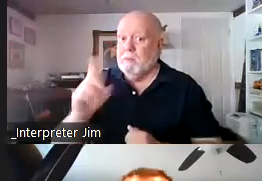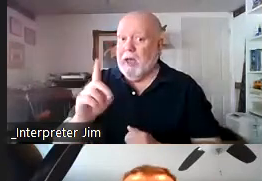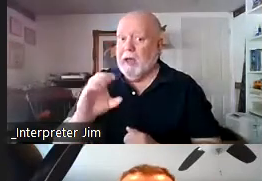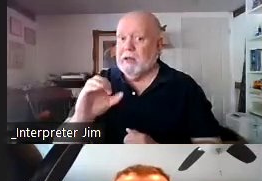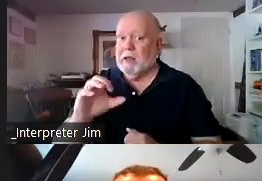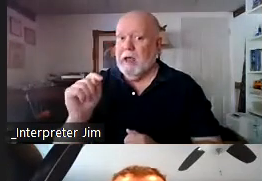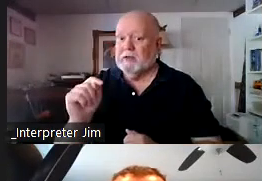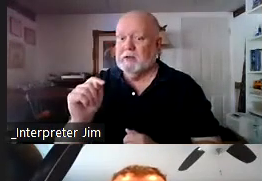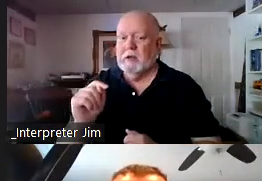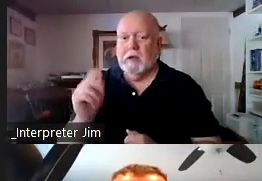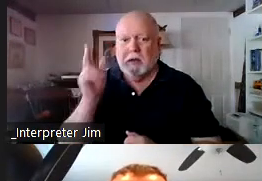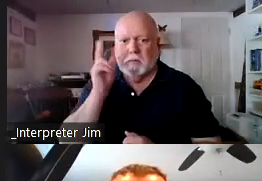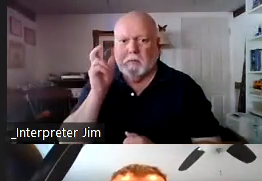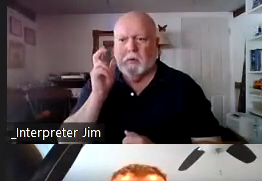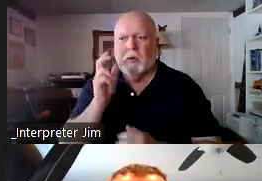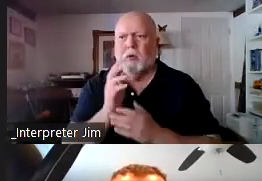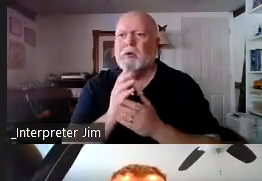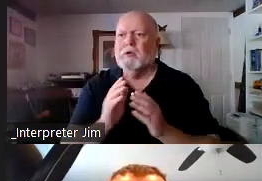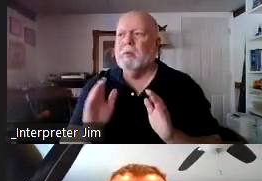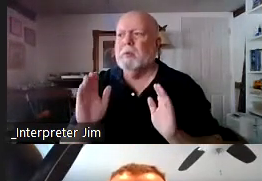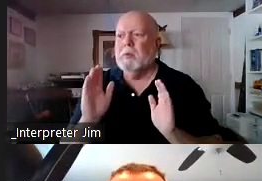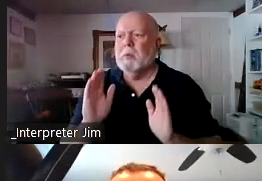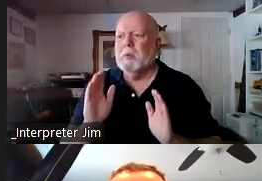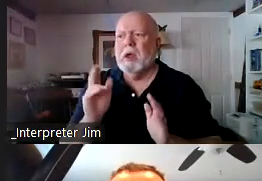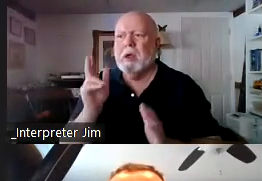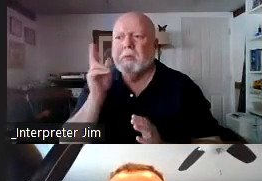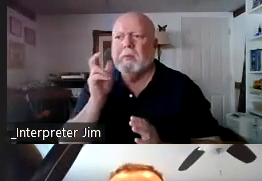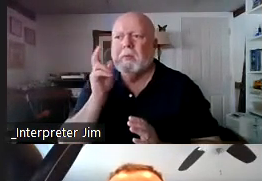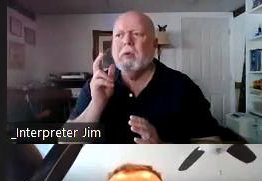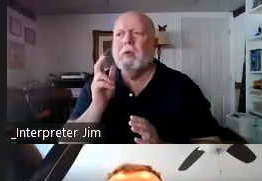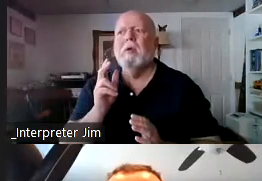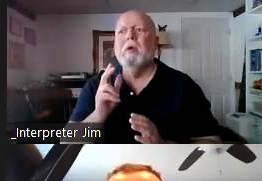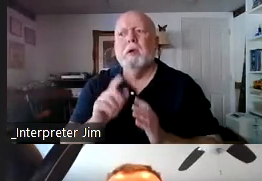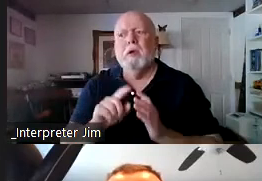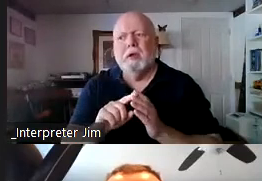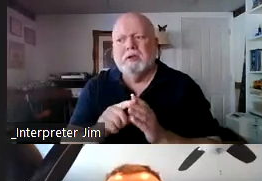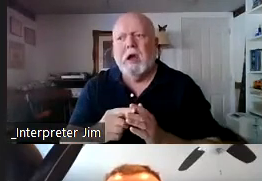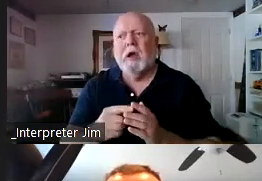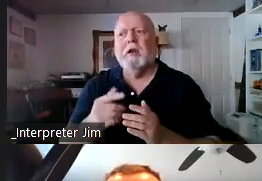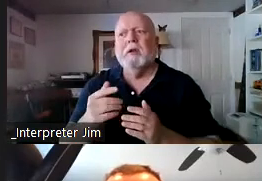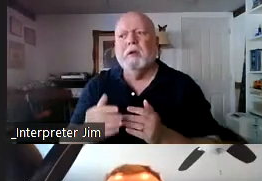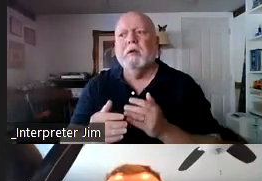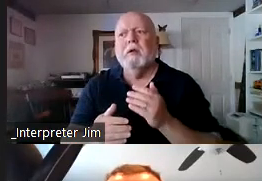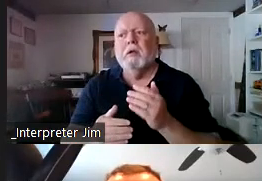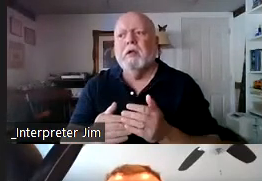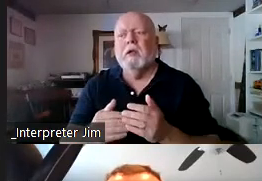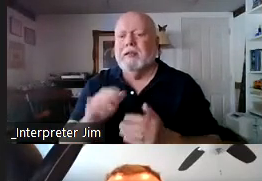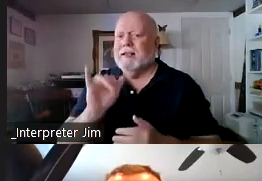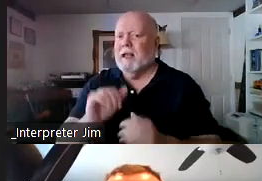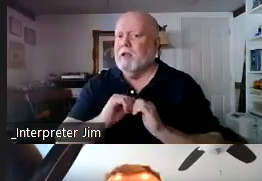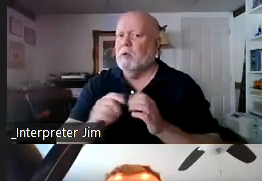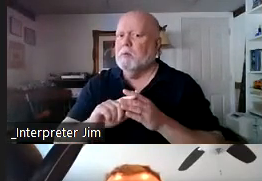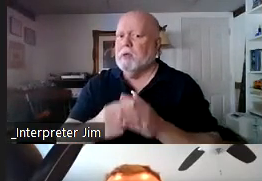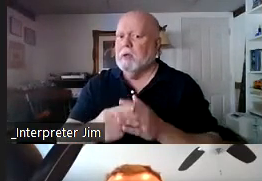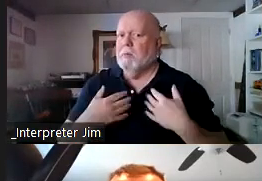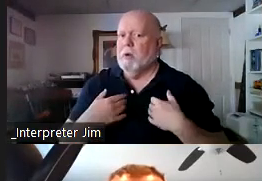great podcasts I found, all in the Addicted Gamblers podcast. And that's where I started the After Gambling podcast. That's where I began my recovery stuff.